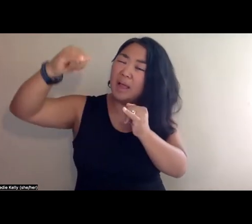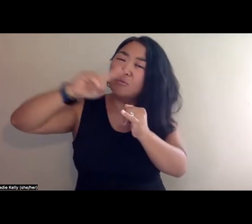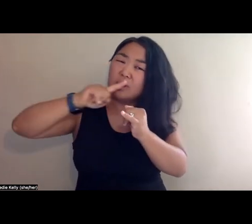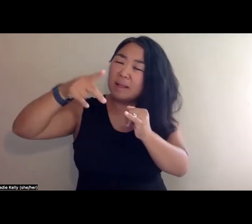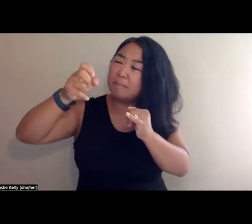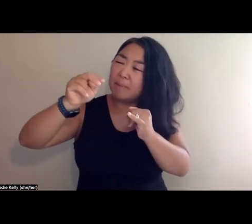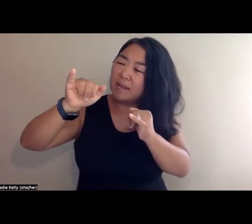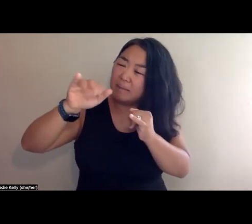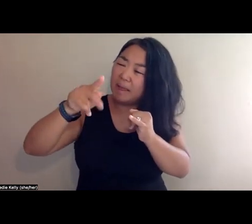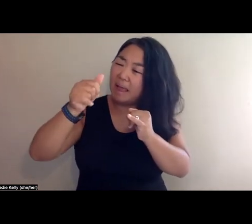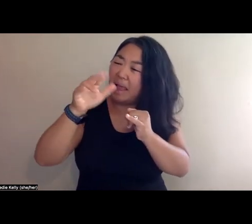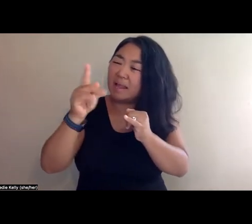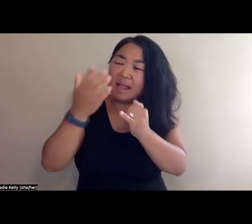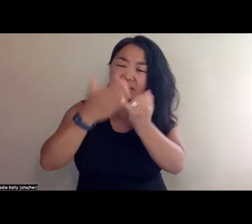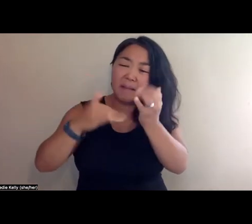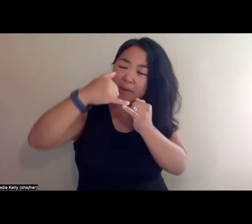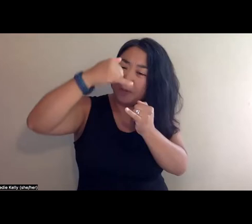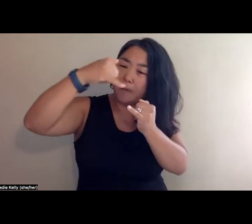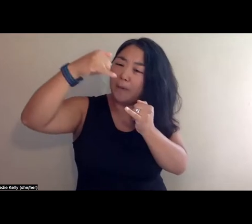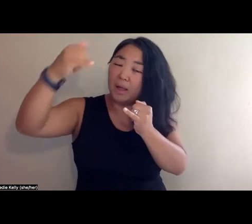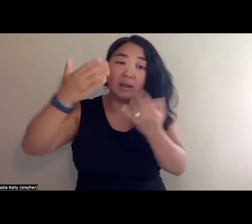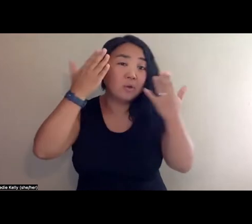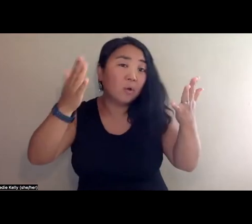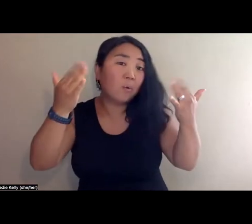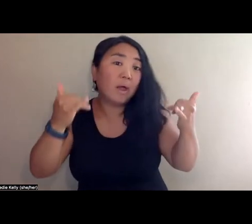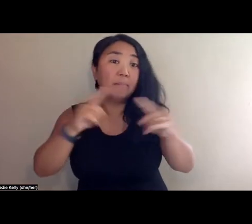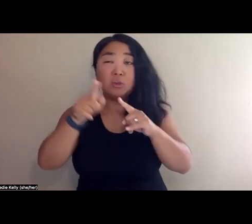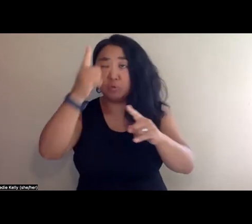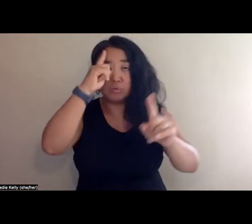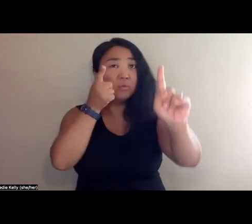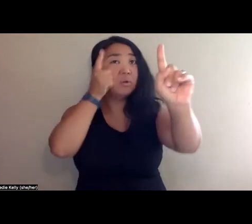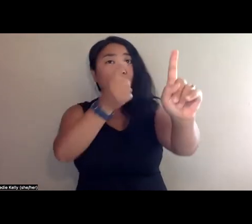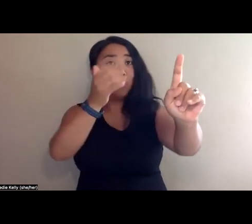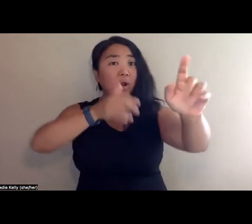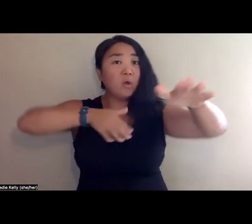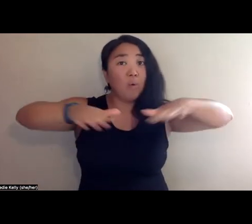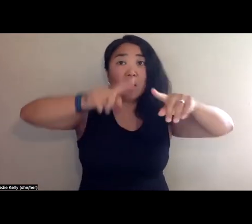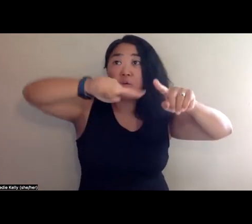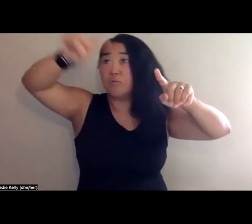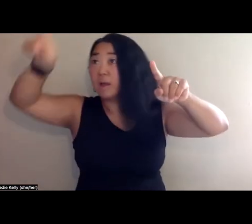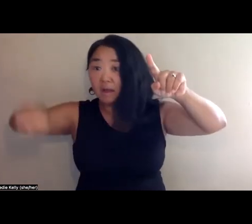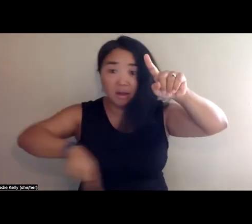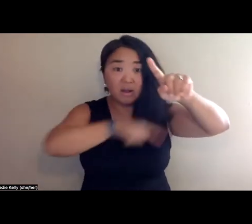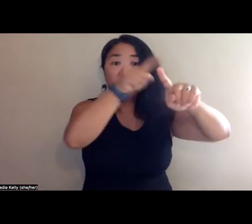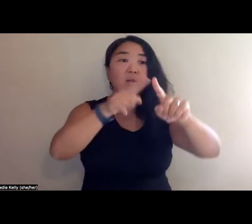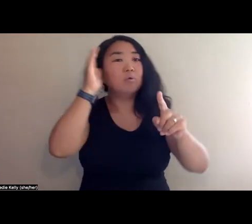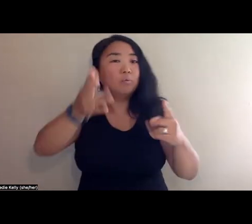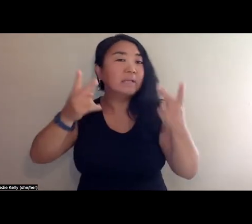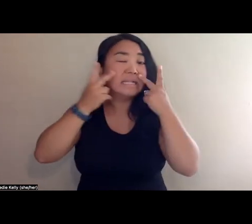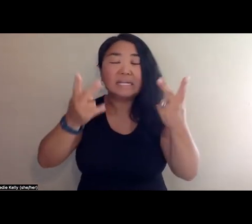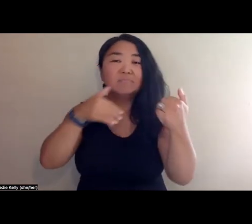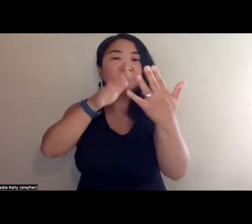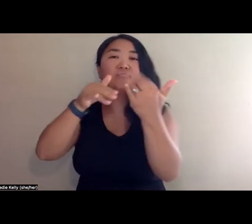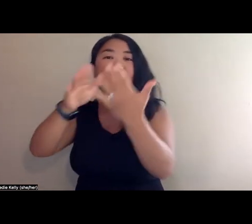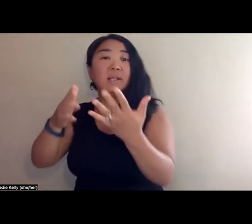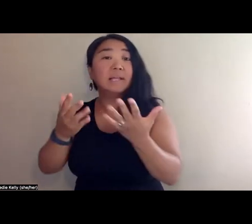not quite sure why. But when you set out to walk around the city, you encounter all sorts of things. It's sort of an urban